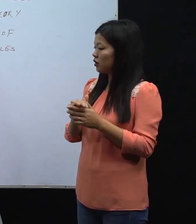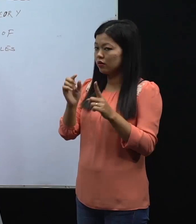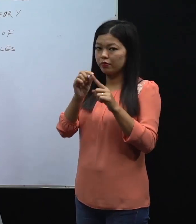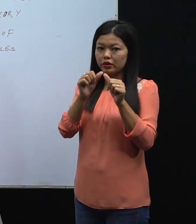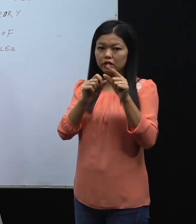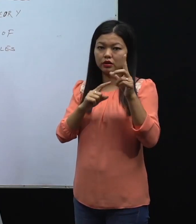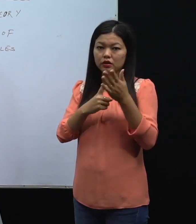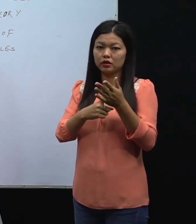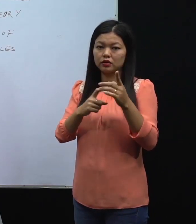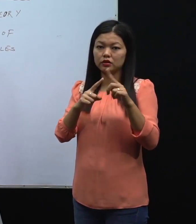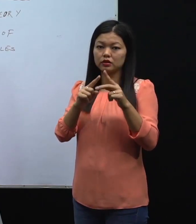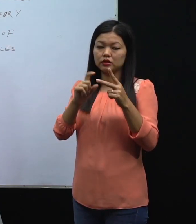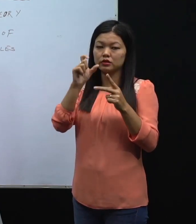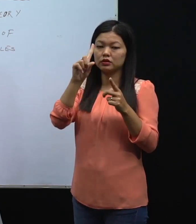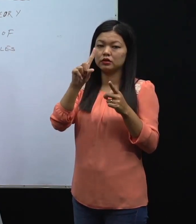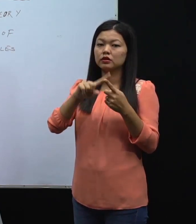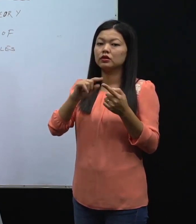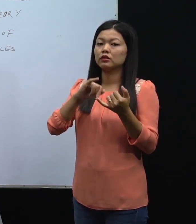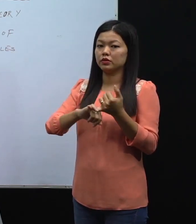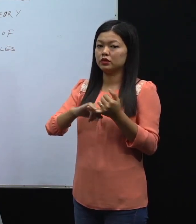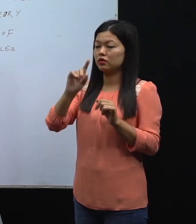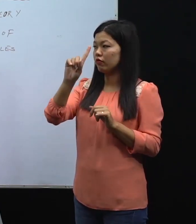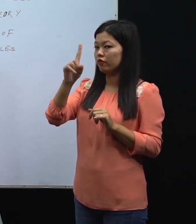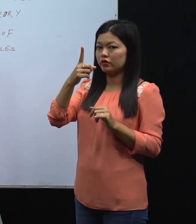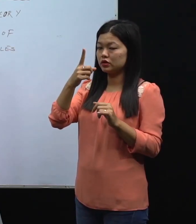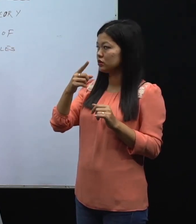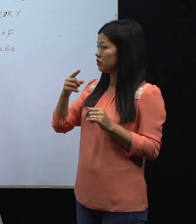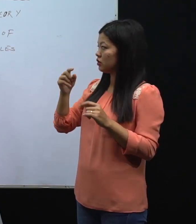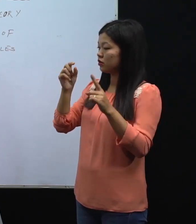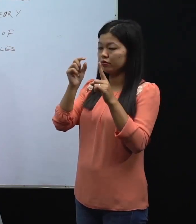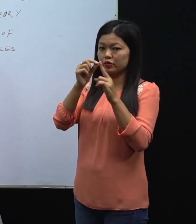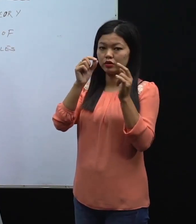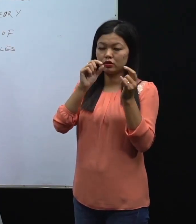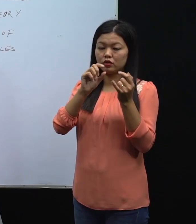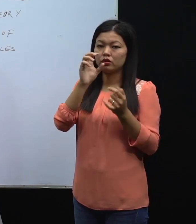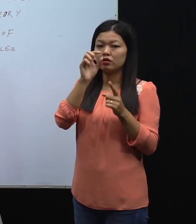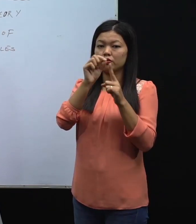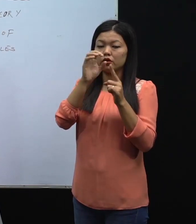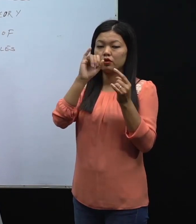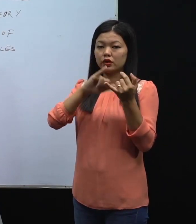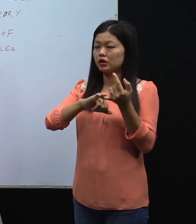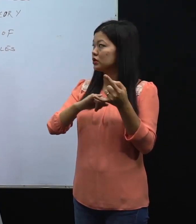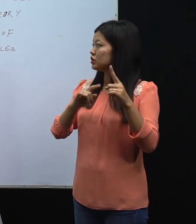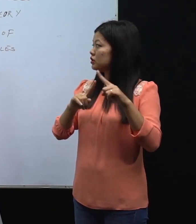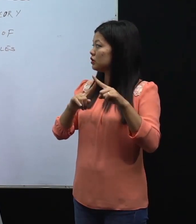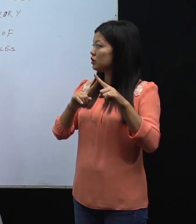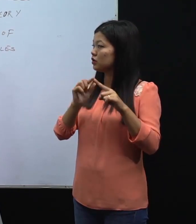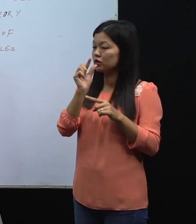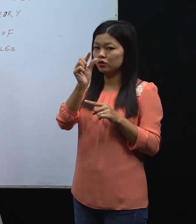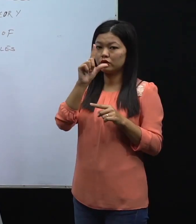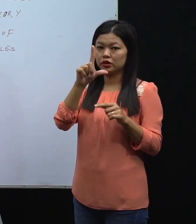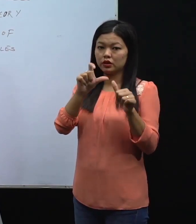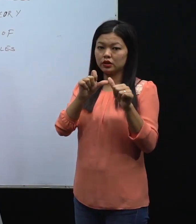So this is the first postulate. Students, are you clear with this one? This we have discussed yesterday as well. But